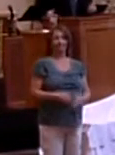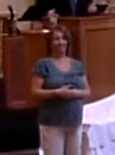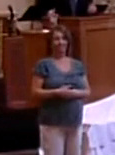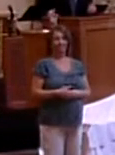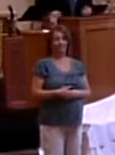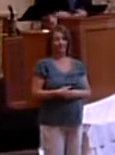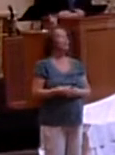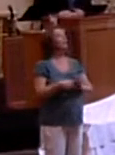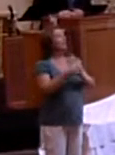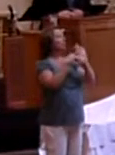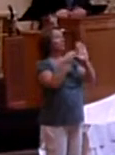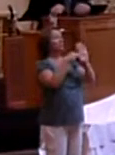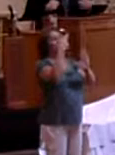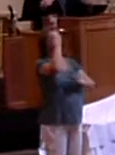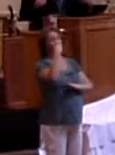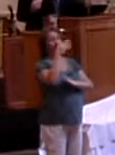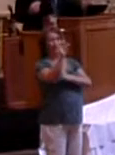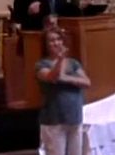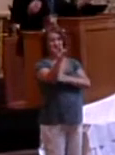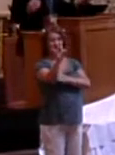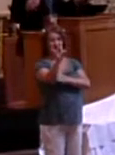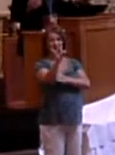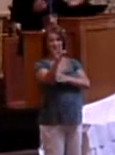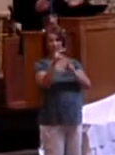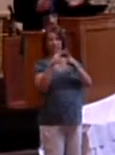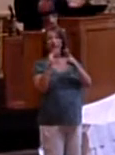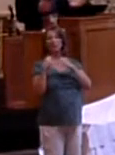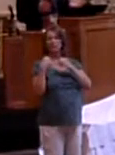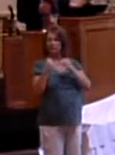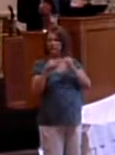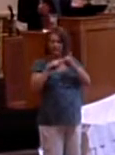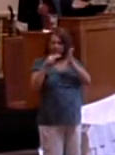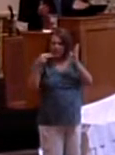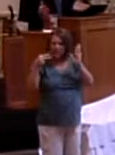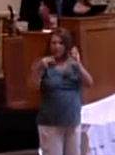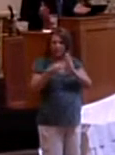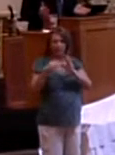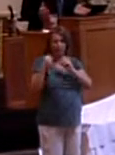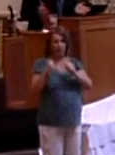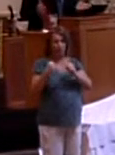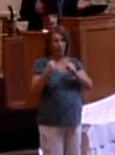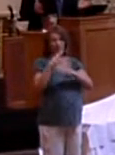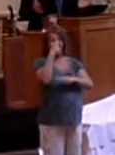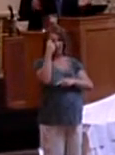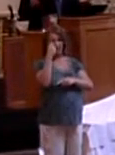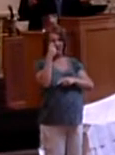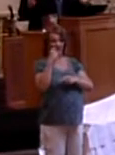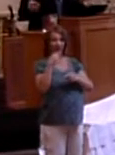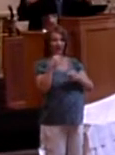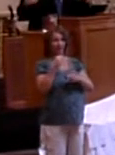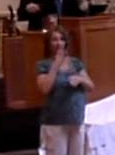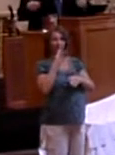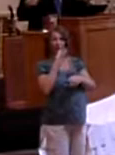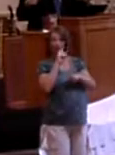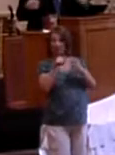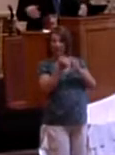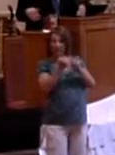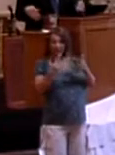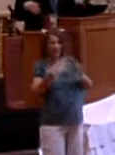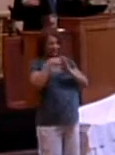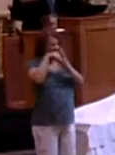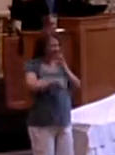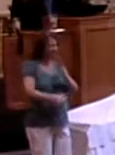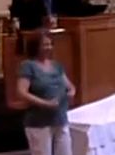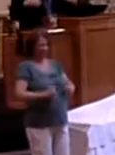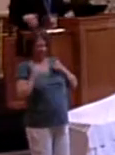These verses here in Romans 8 are so powerful because they really don't leave anything untouched. I'm convinced that neither death, nor life, nor angels,